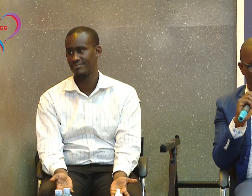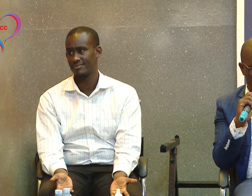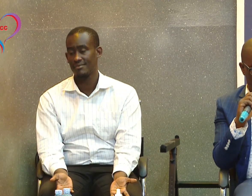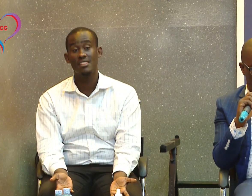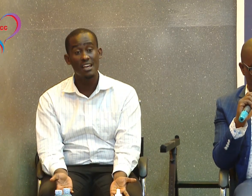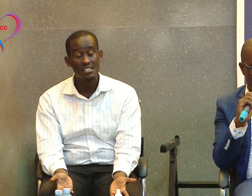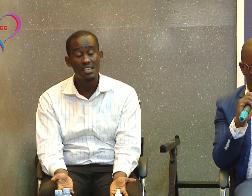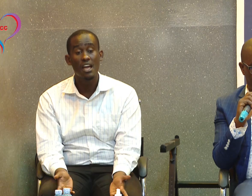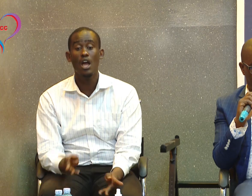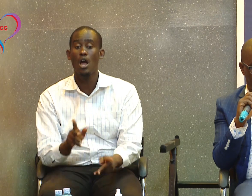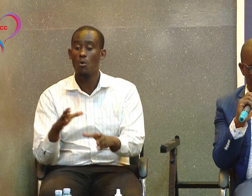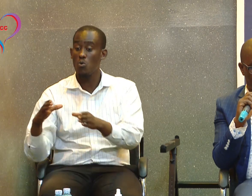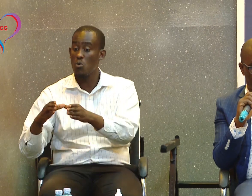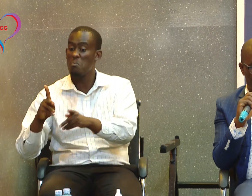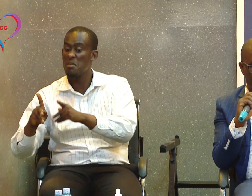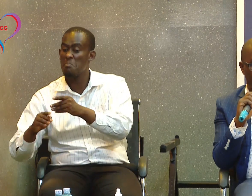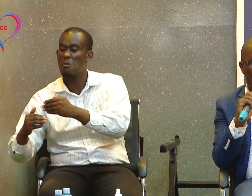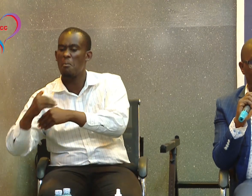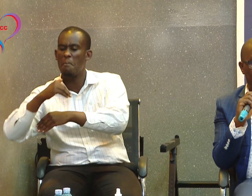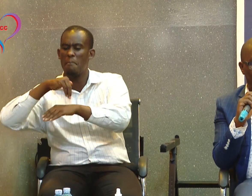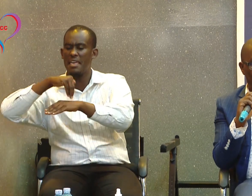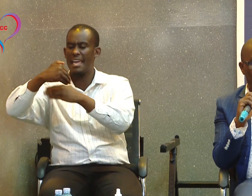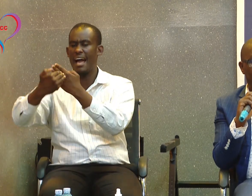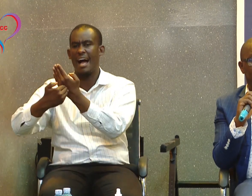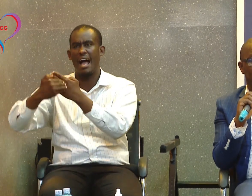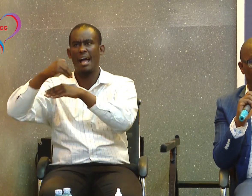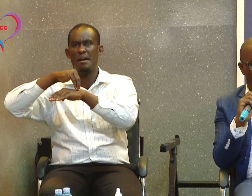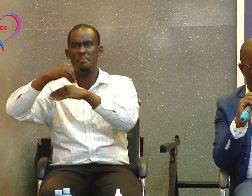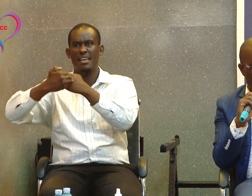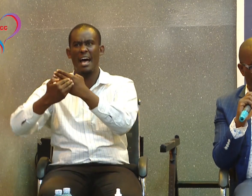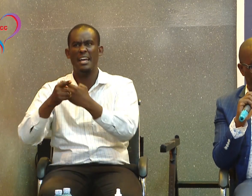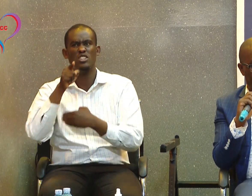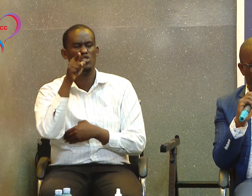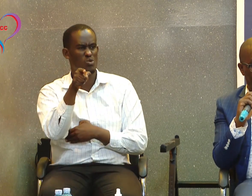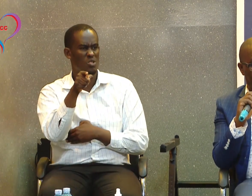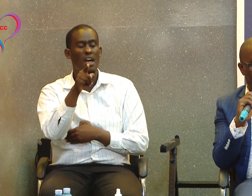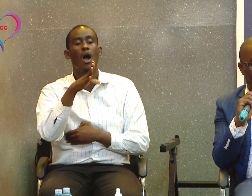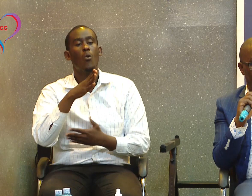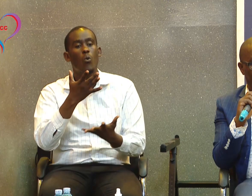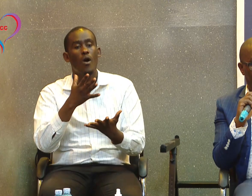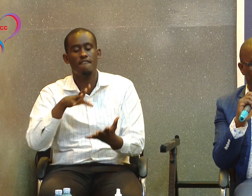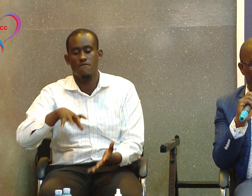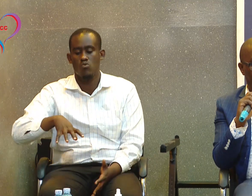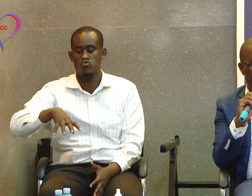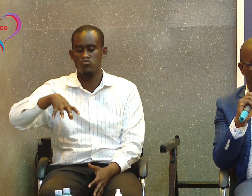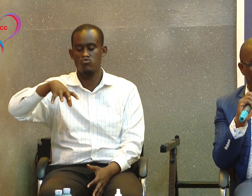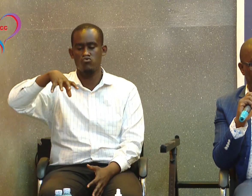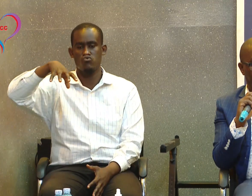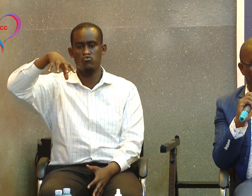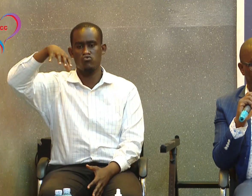behind you that are waiting for your rising up. There